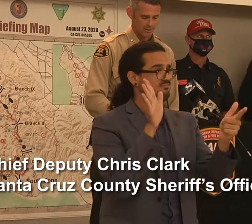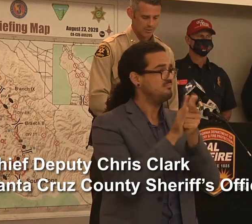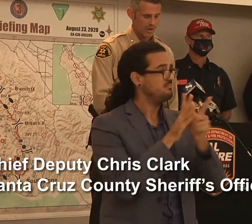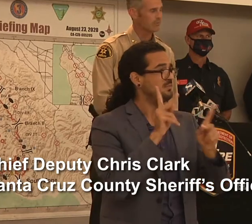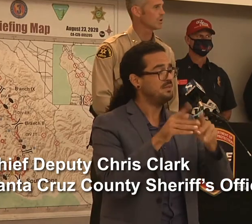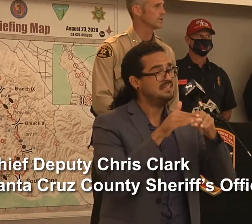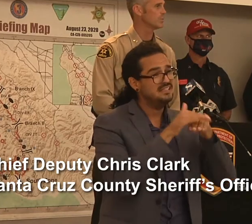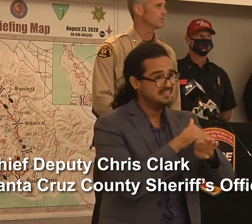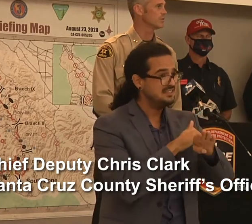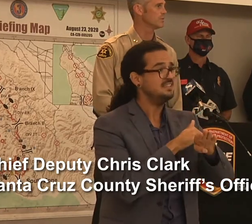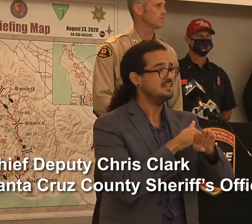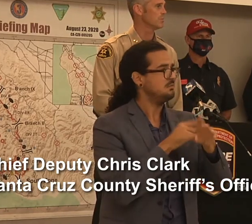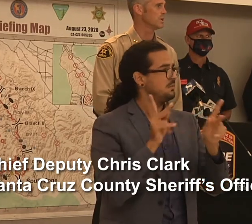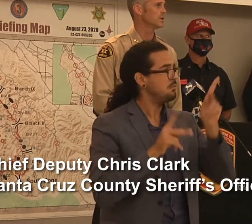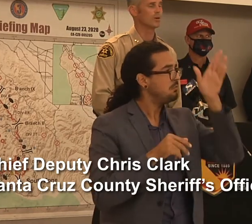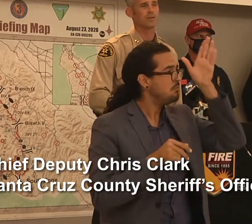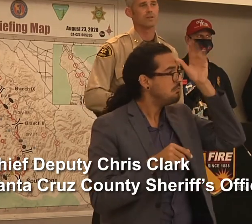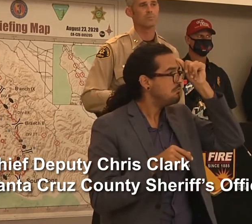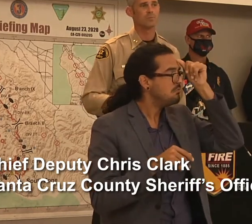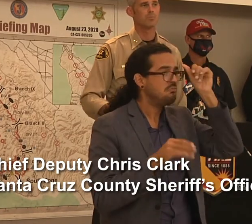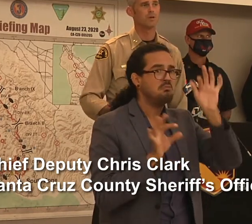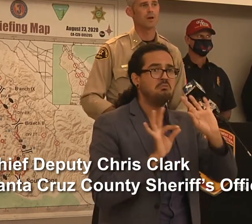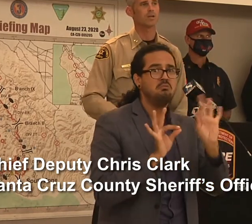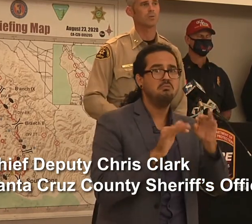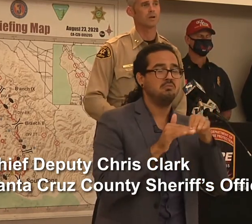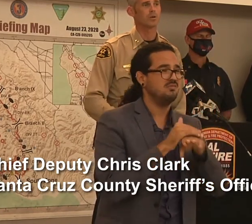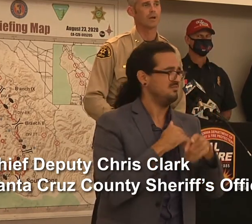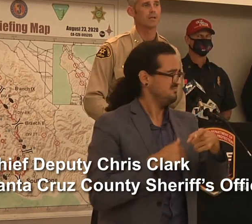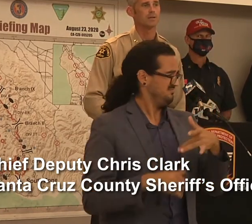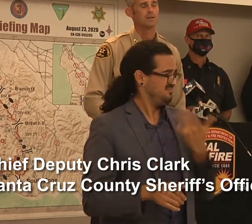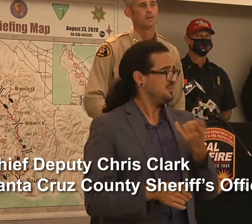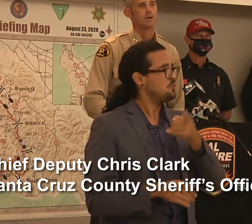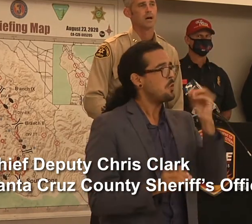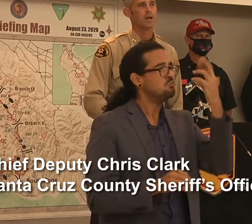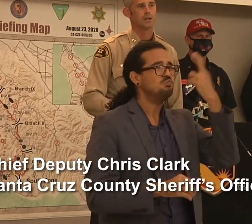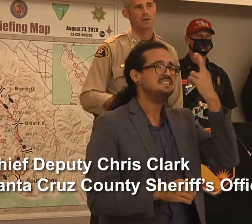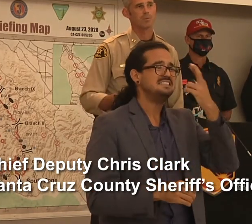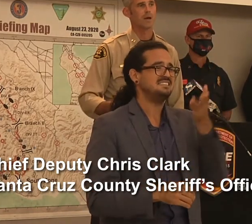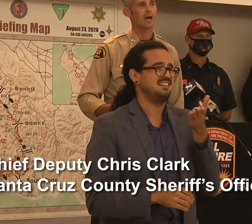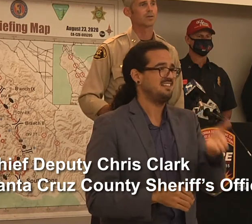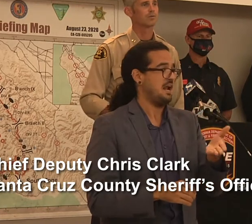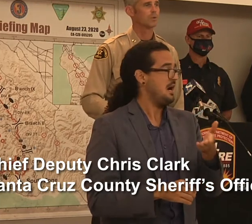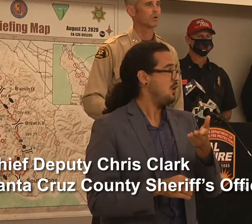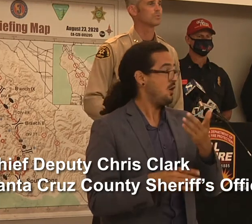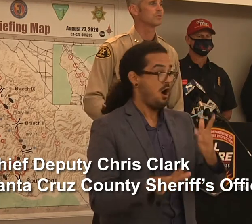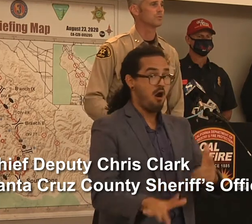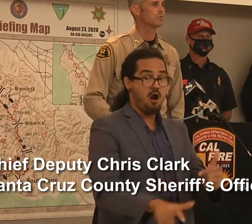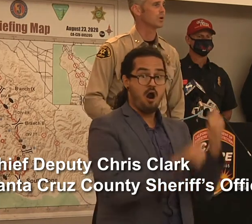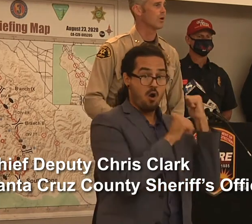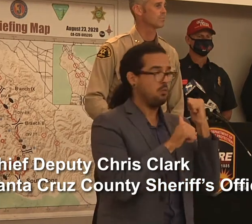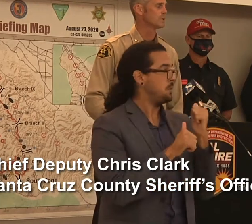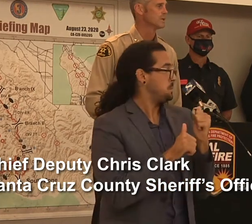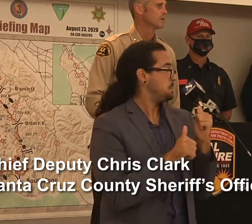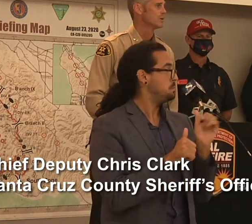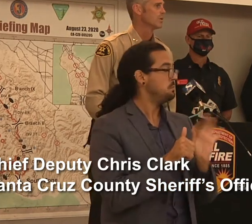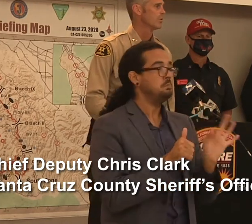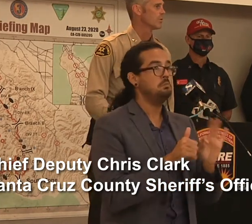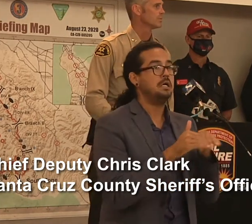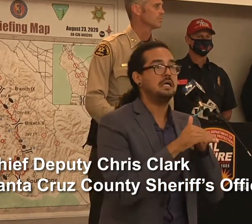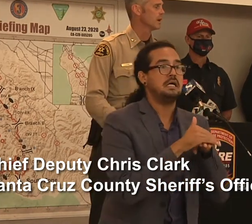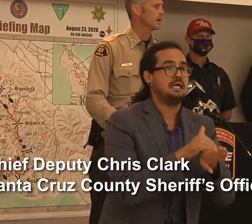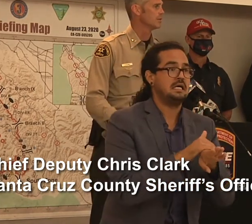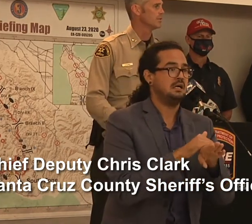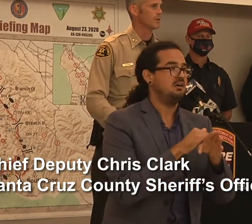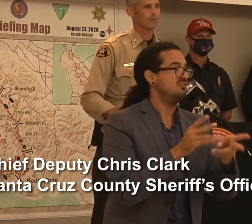contacted, who have really no business being here. Either they've been evacuated already and coming back for the purposes of doing harm,